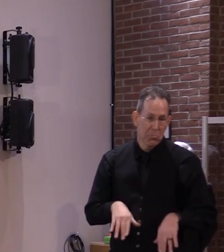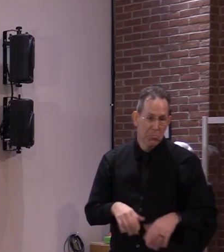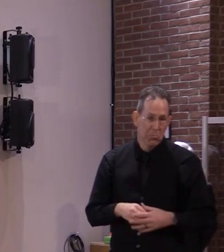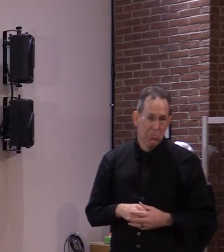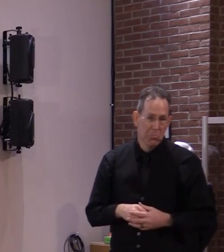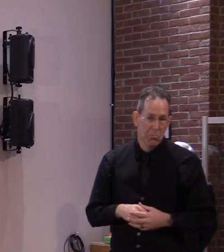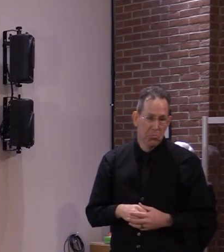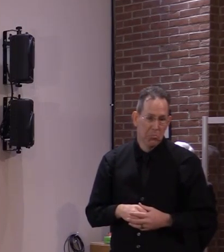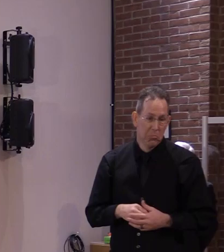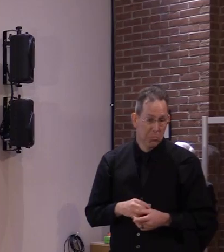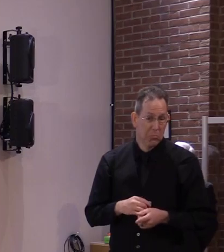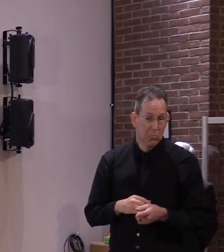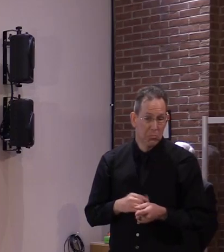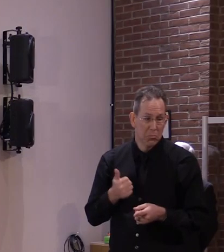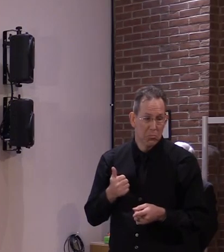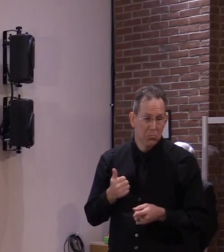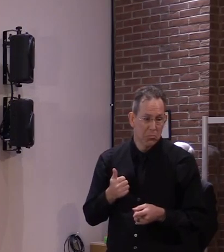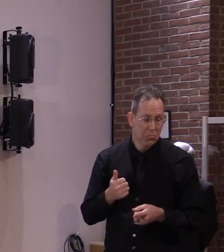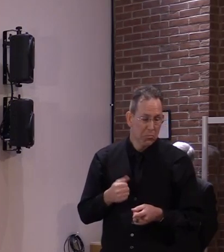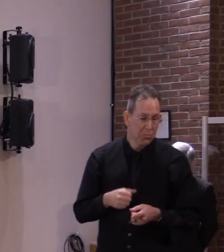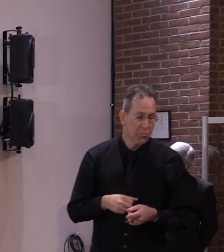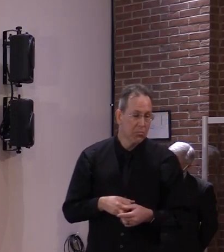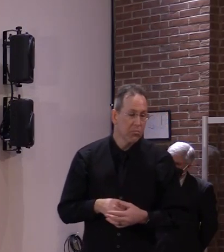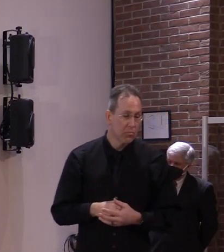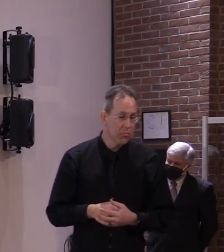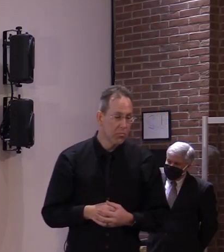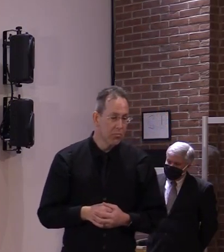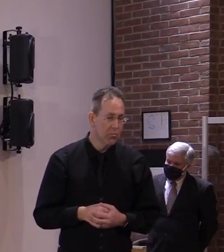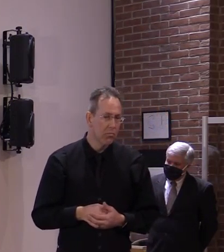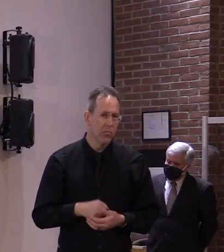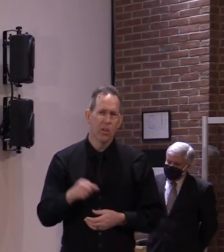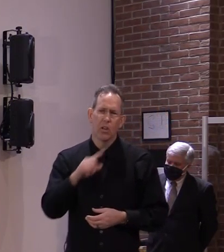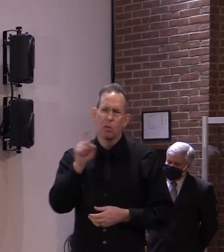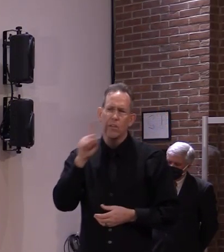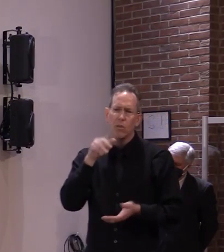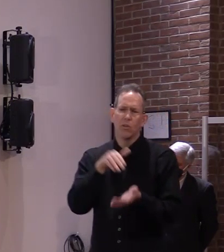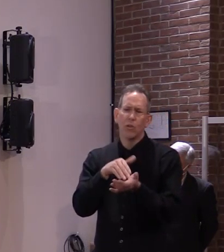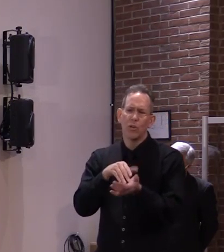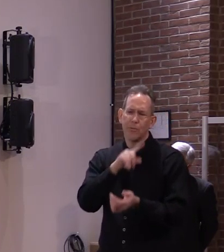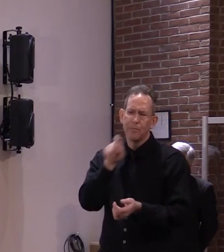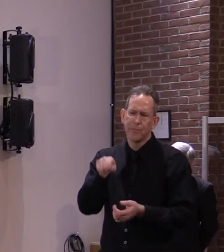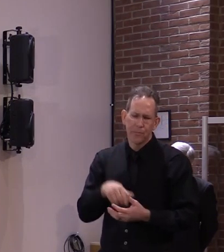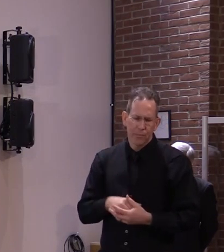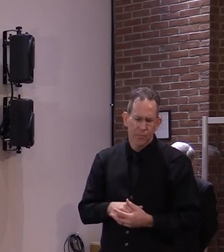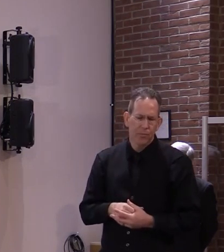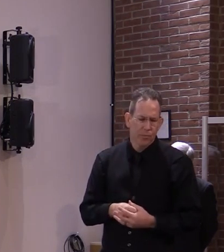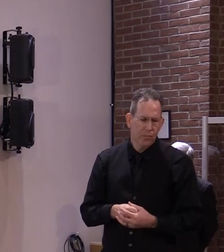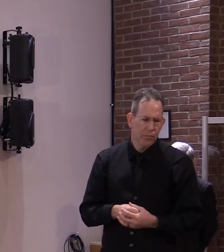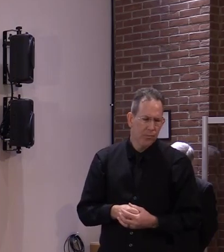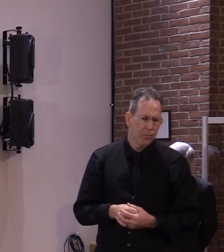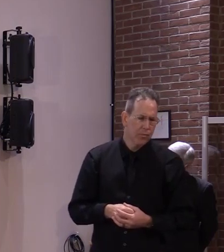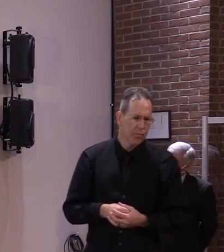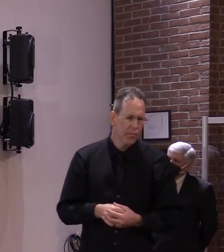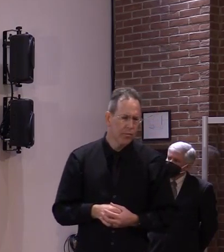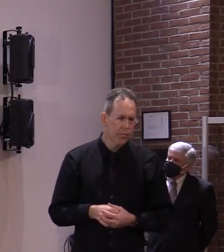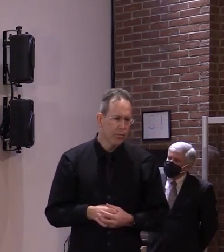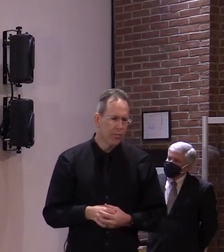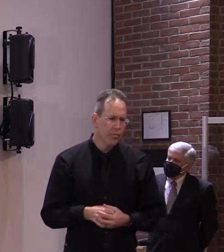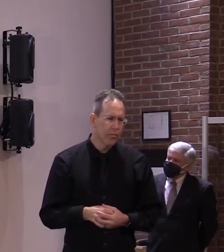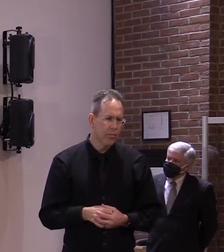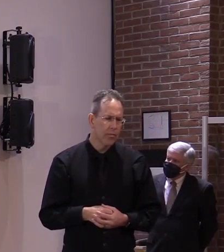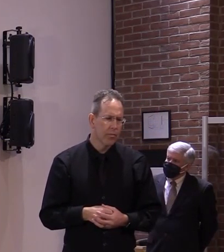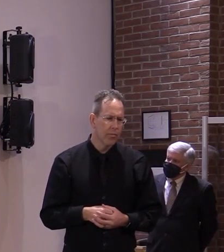Hey. Dr. Levine, you said that there had been some outbreaks in Franklin County schools. Do you think you could name the schools or